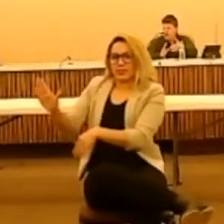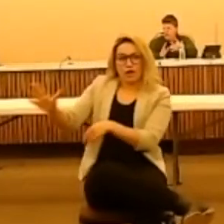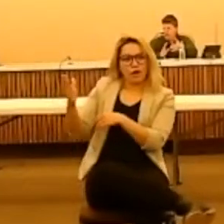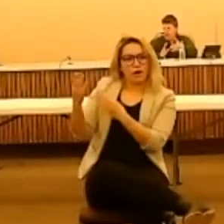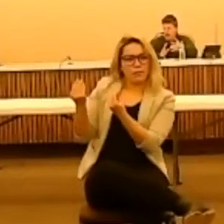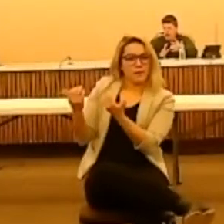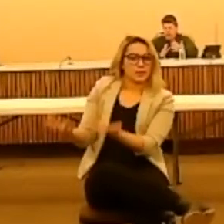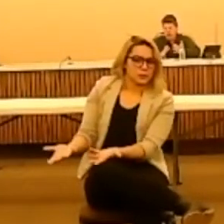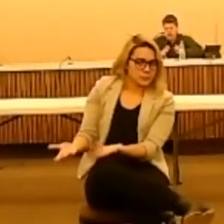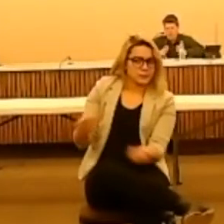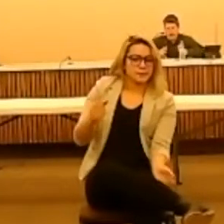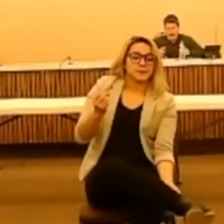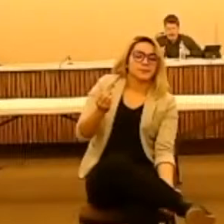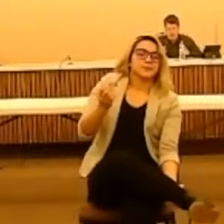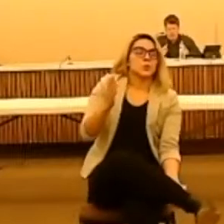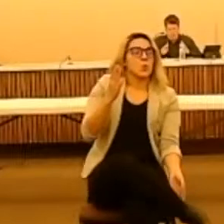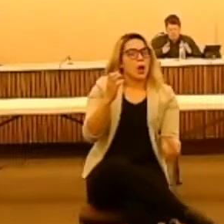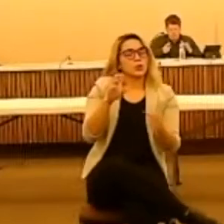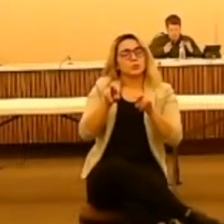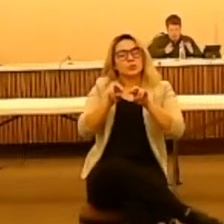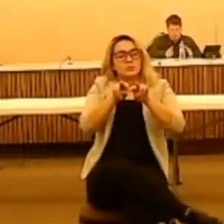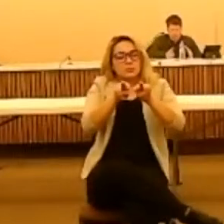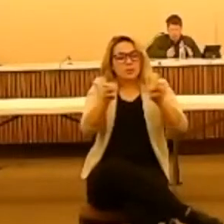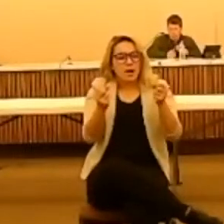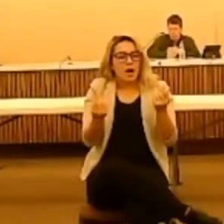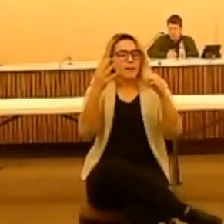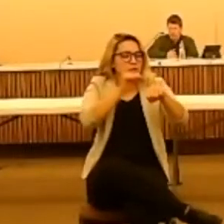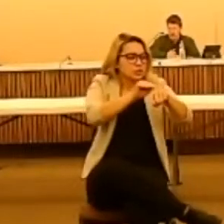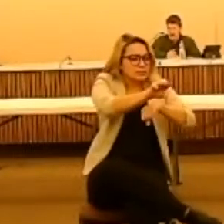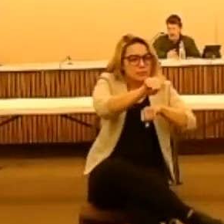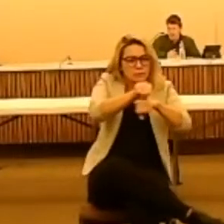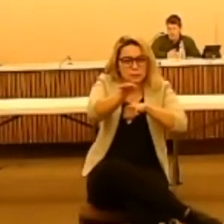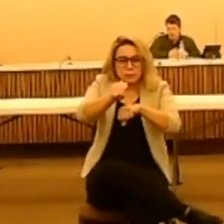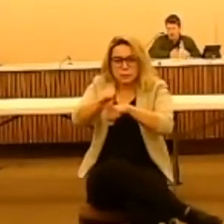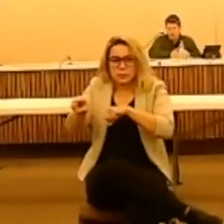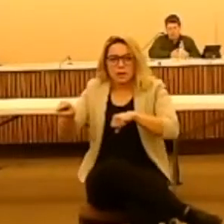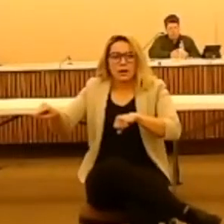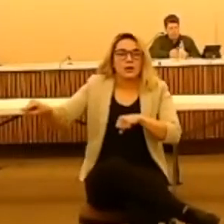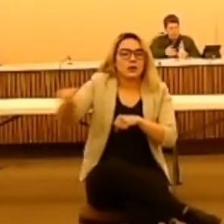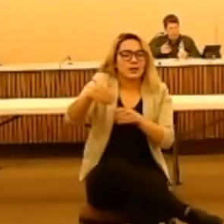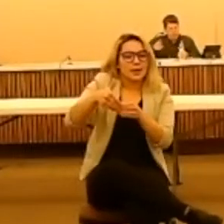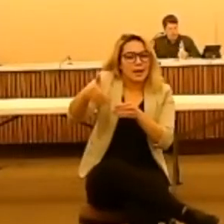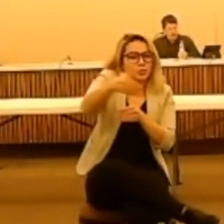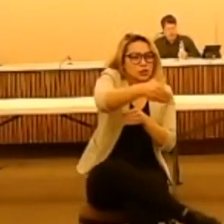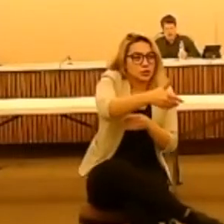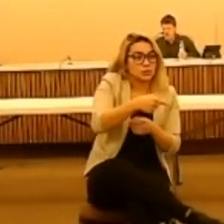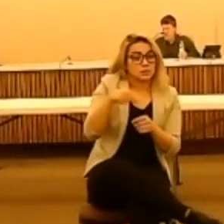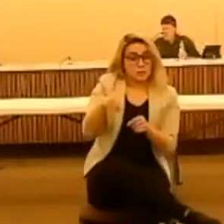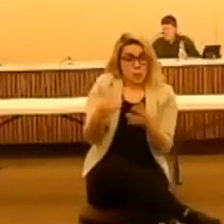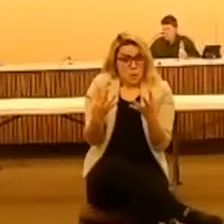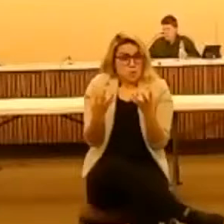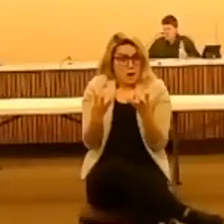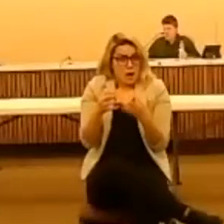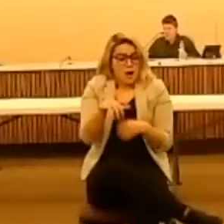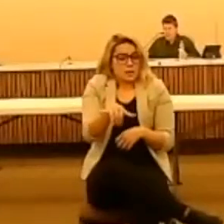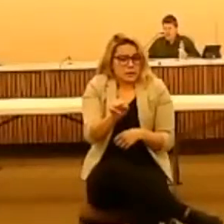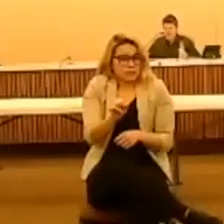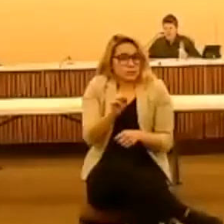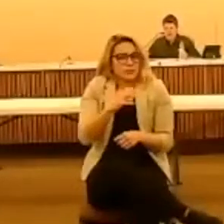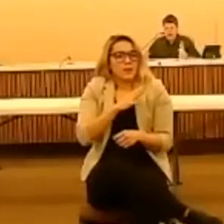how much impact do those different new uses have to those adjacent existing